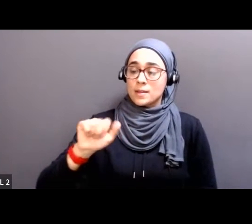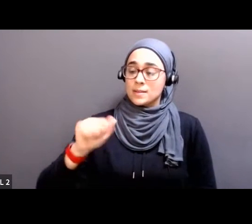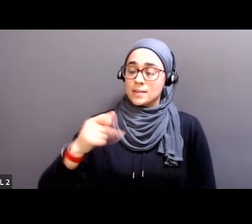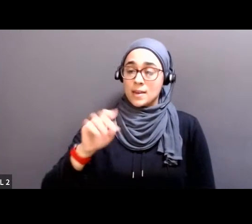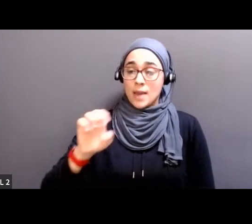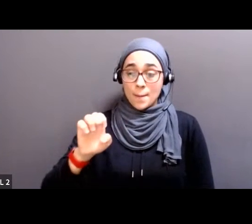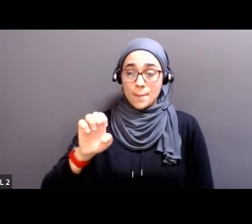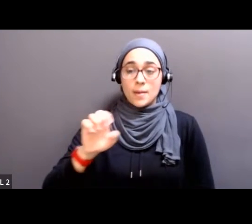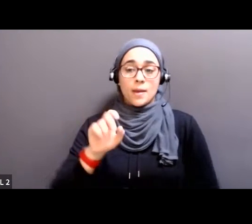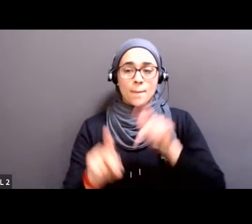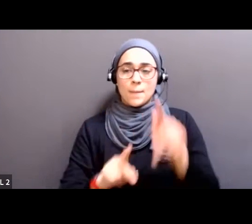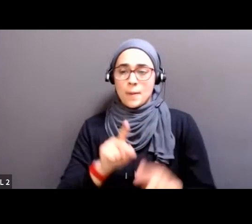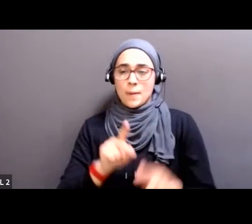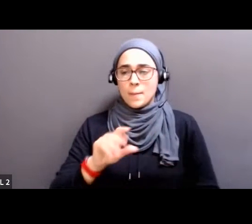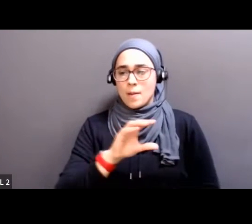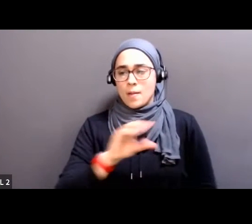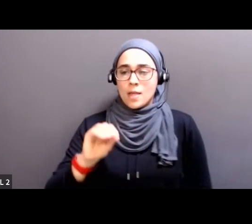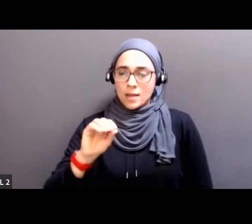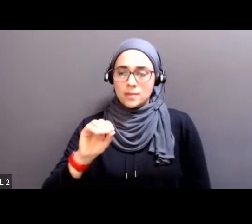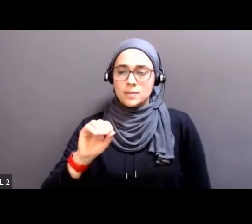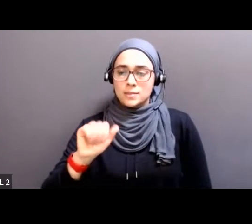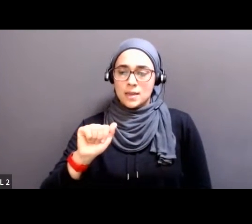diaspora.